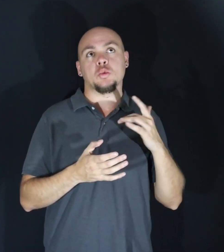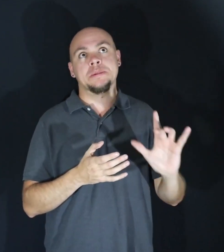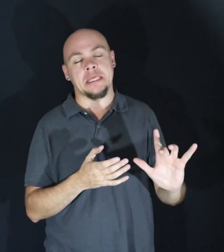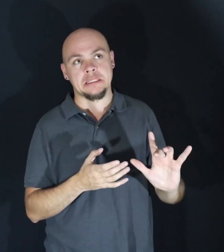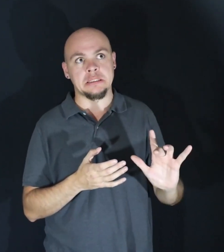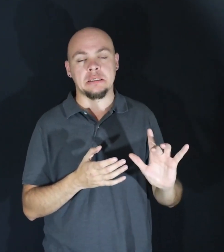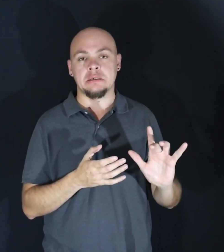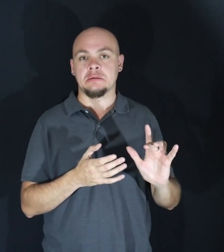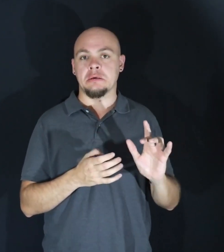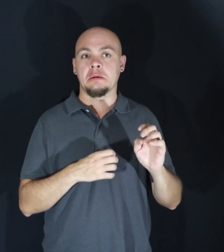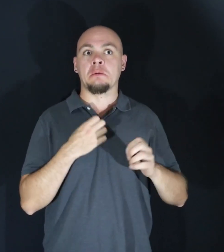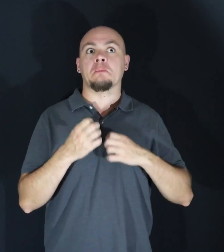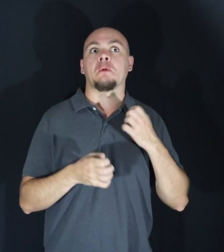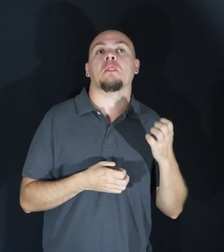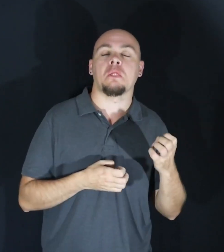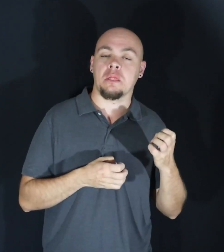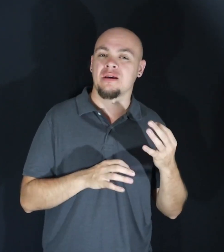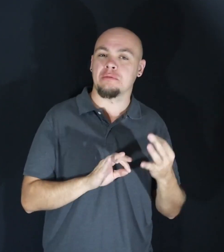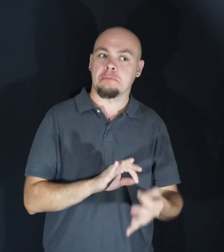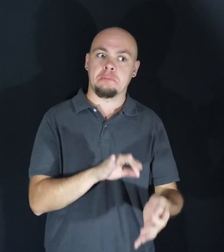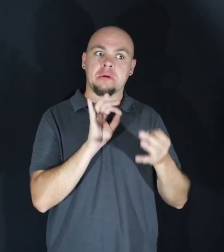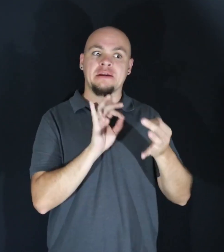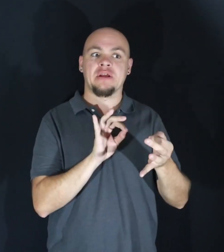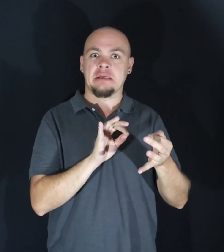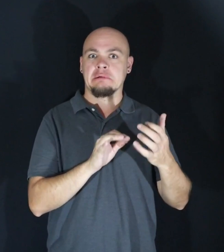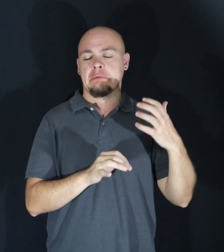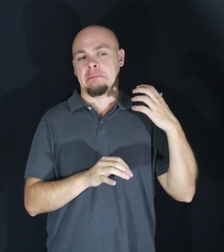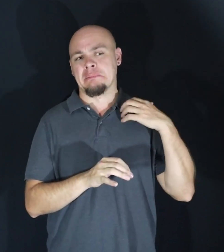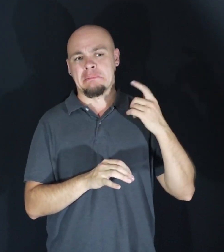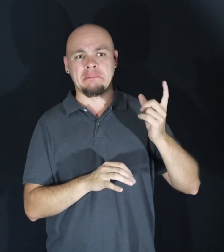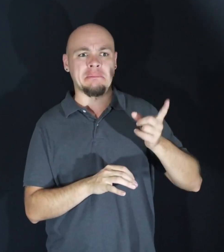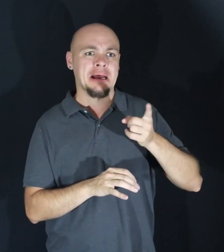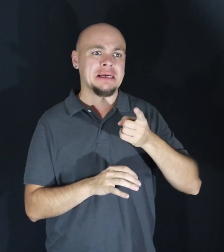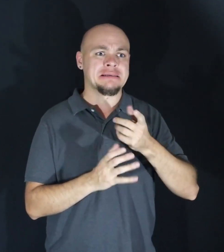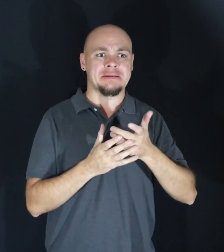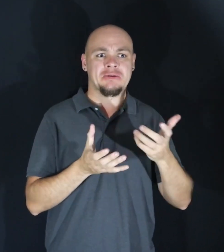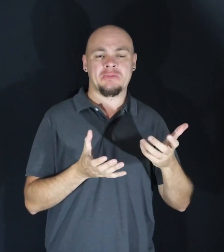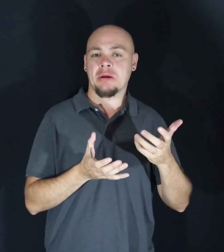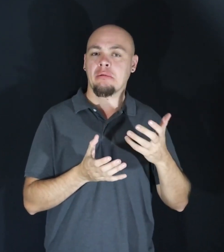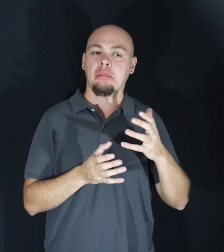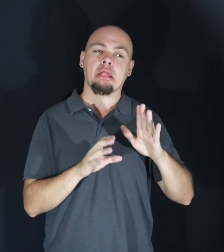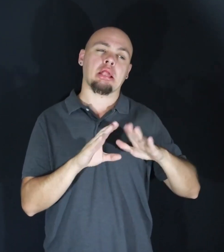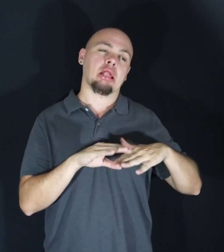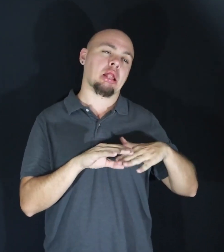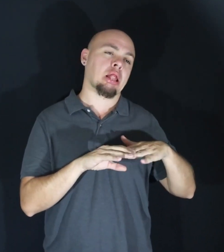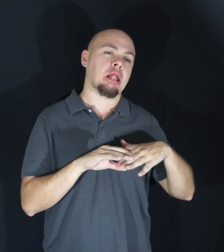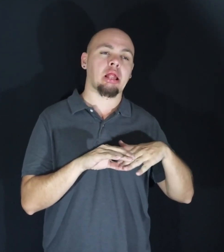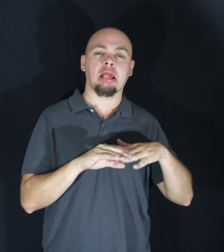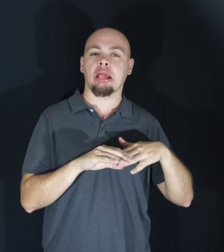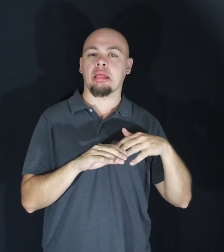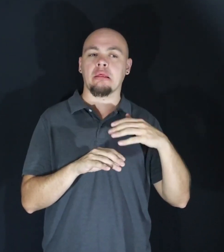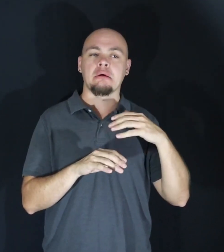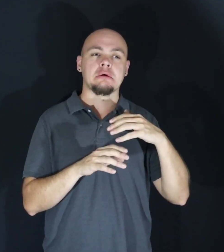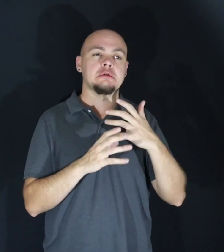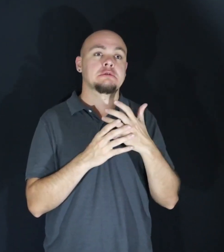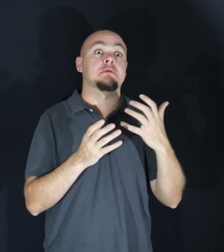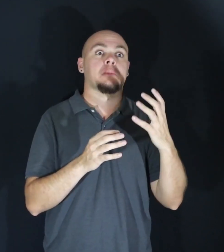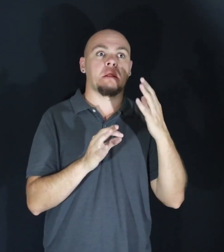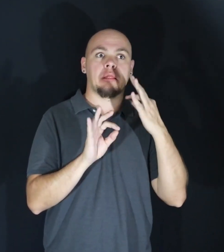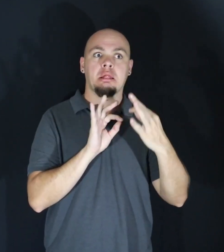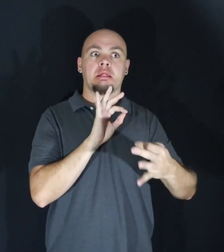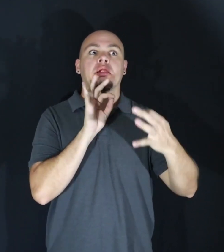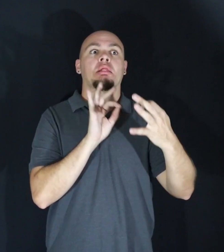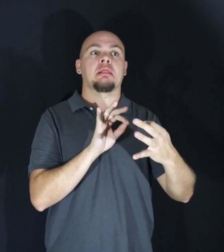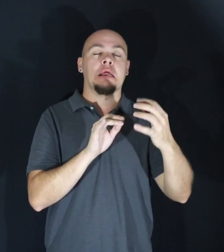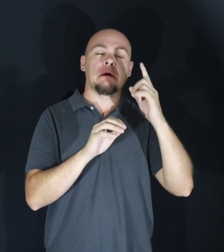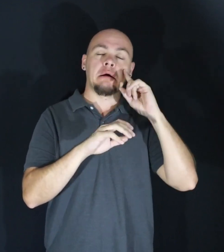emotional, too perfectionistic, too bossy, too talkative, too idealistic,